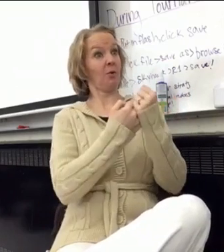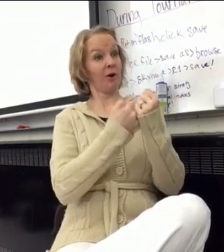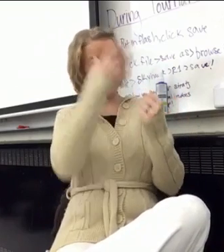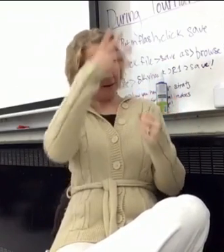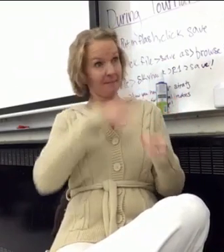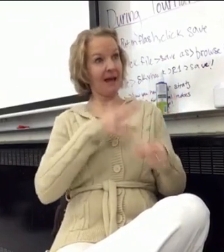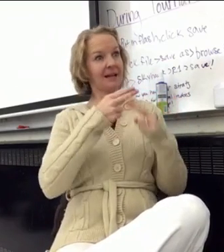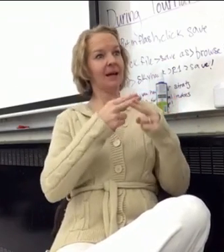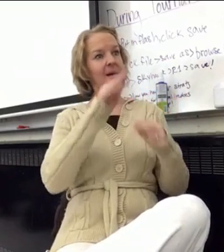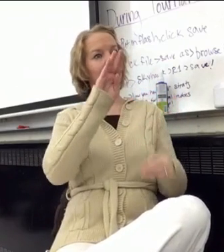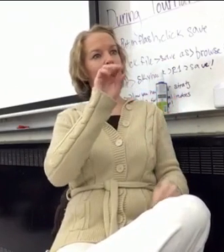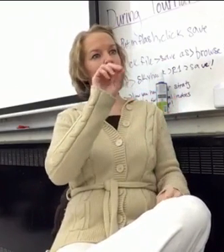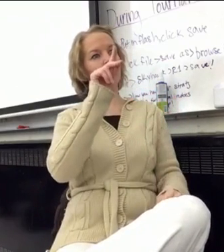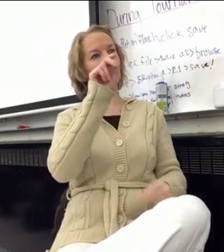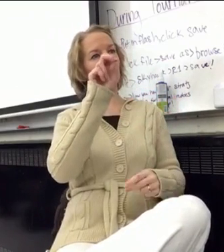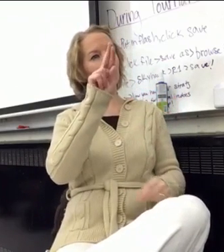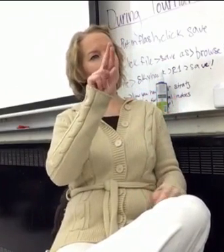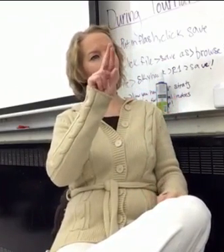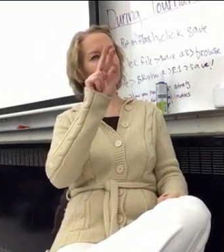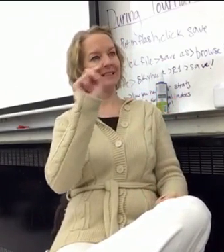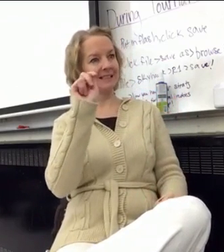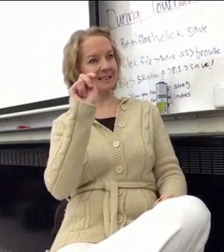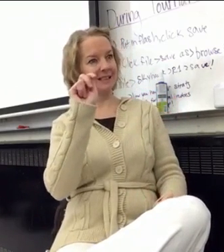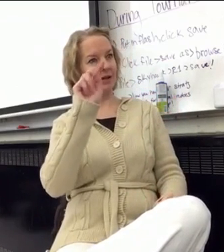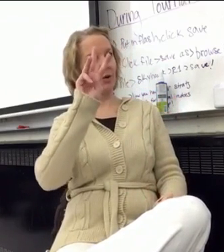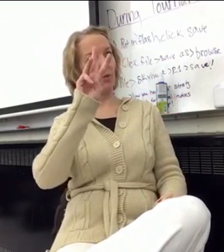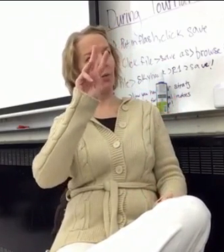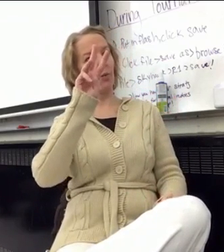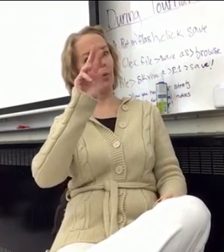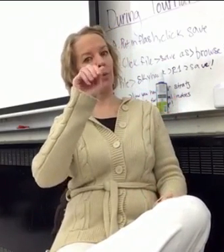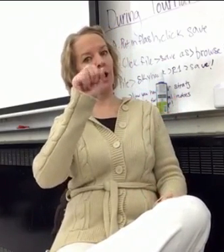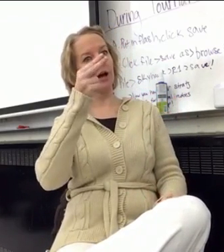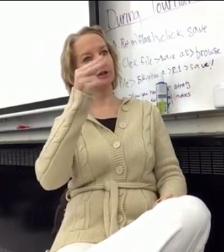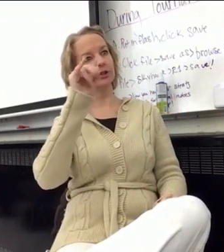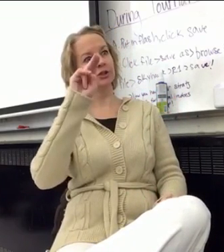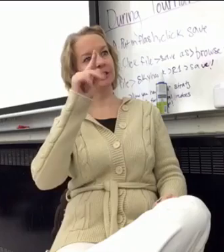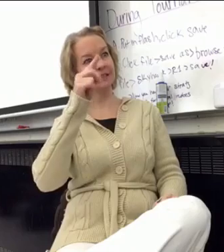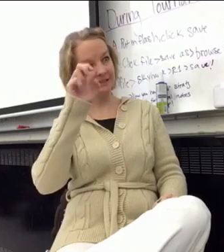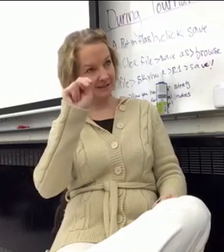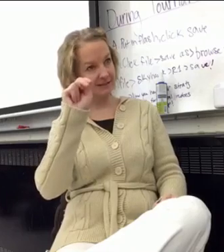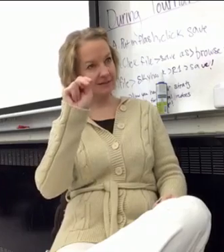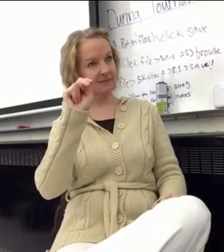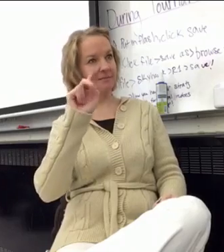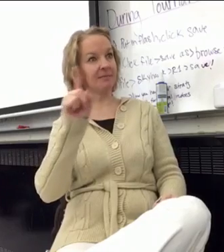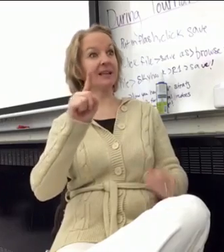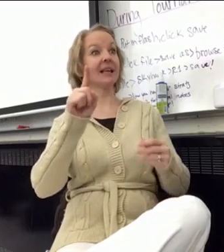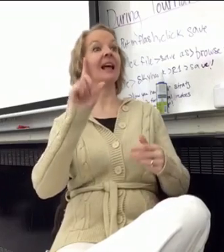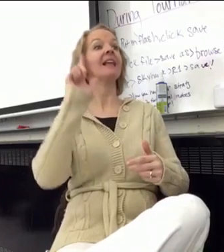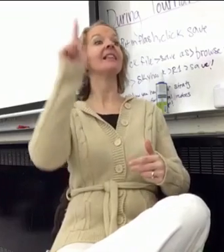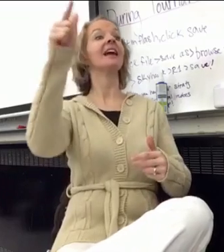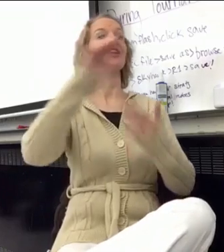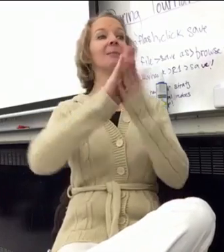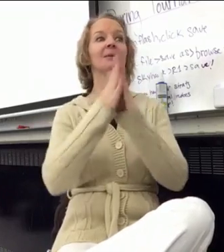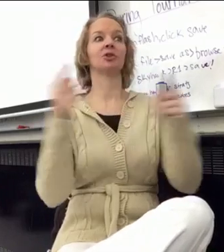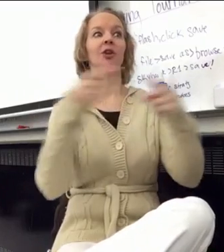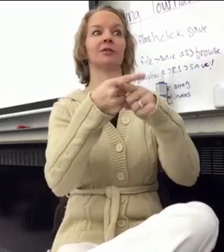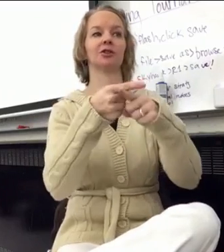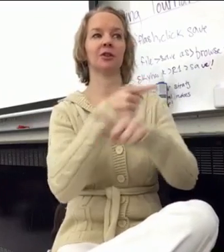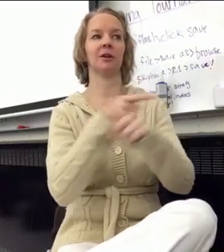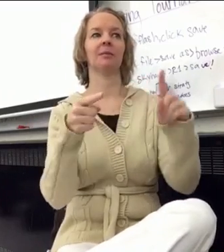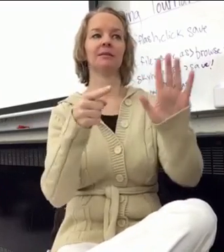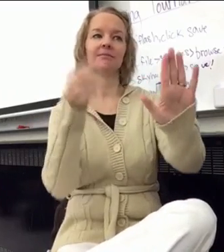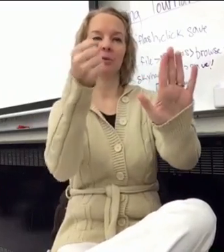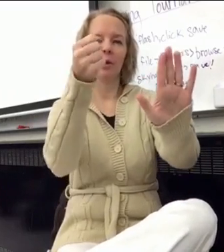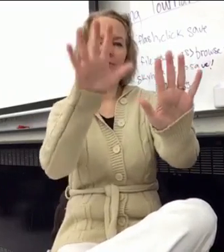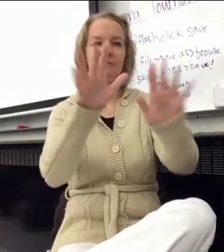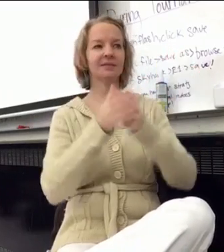named Booker T. Washington, if you will highlight him. He becomes extremely controversial later on, so we will talk about his controversy